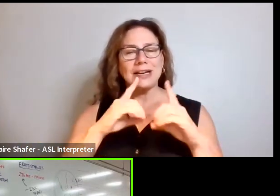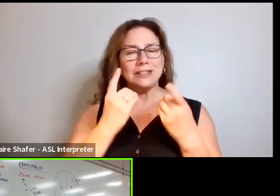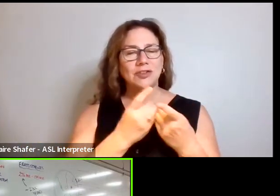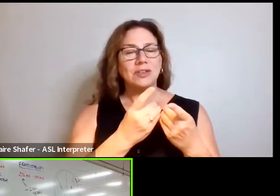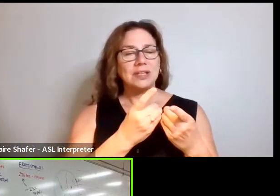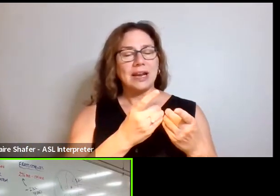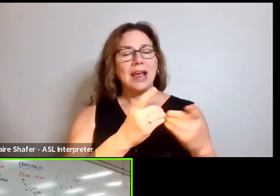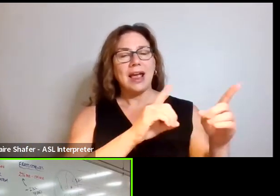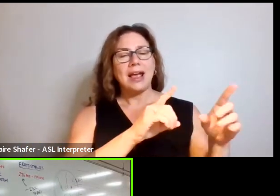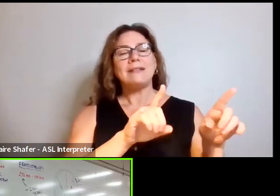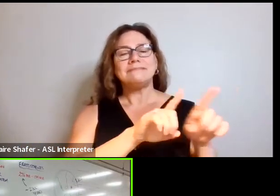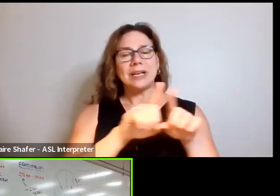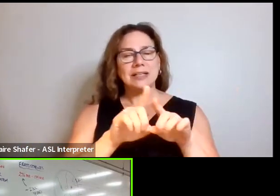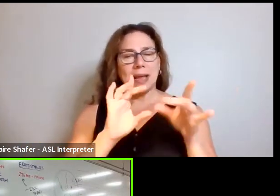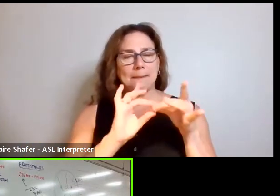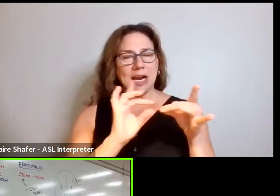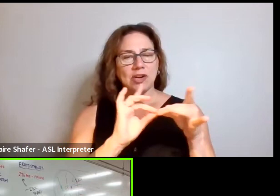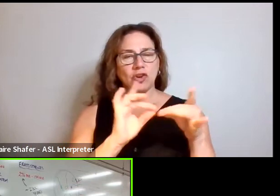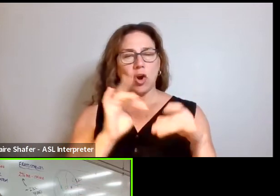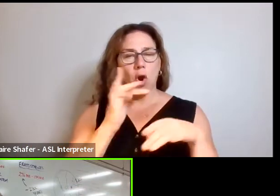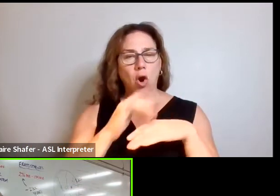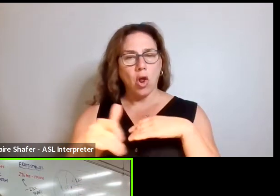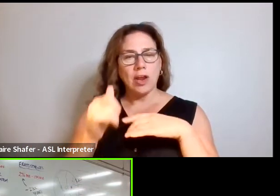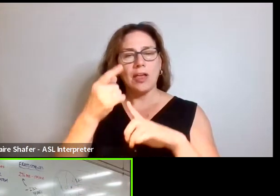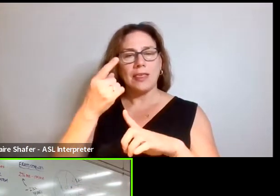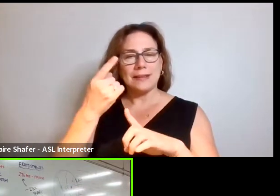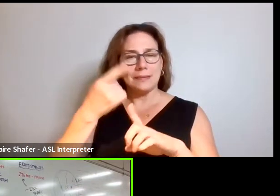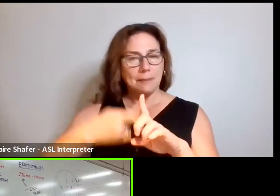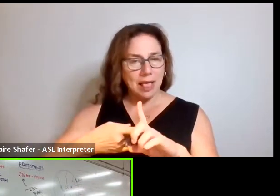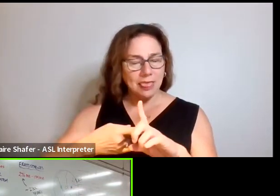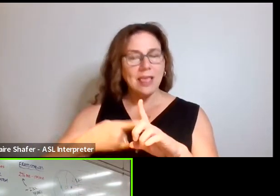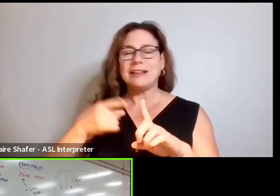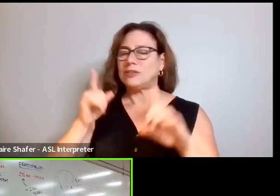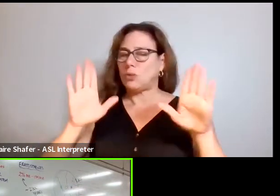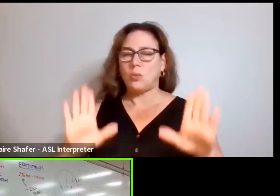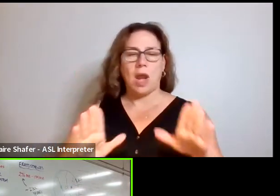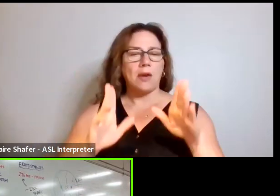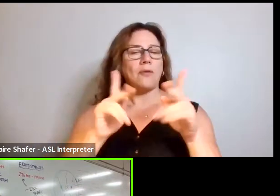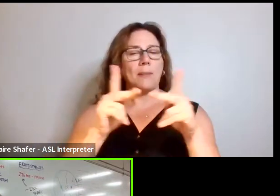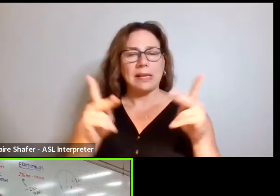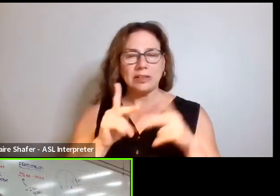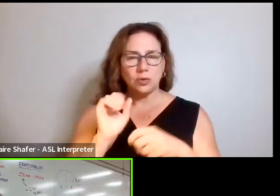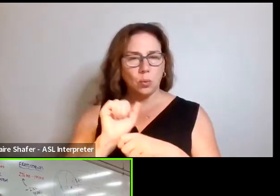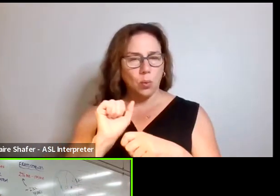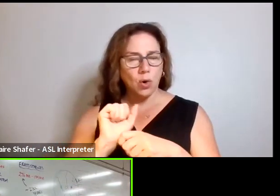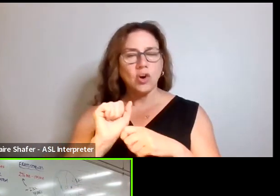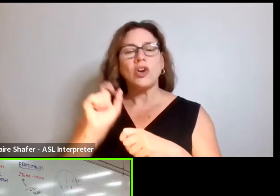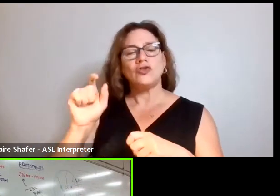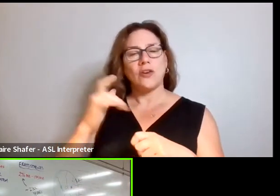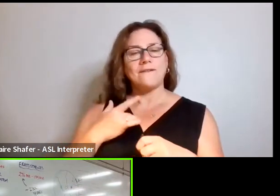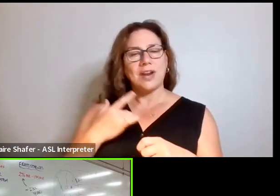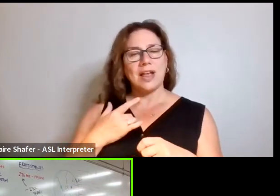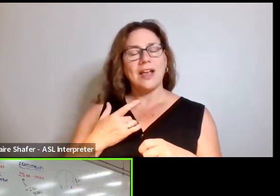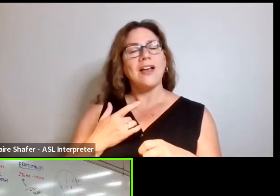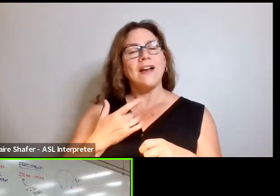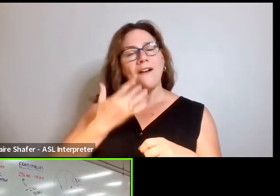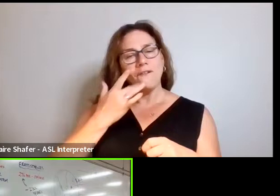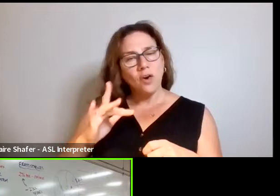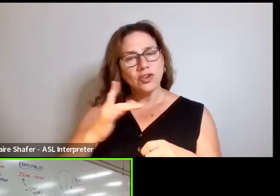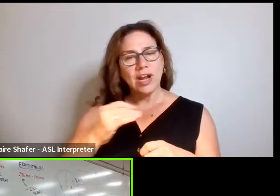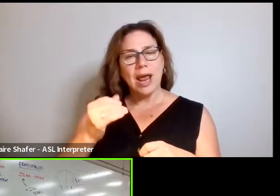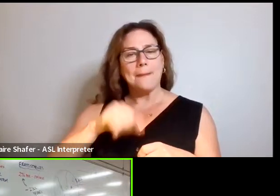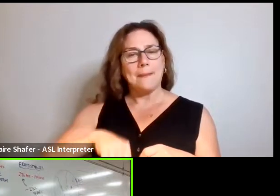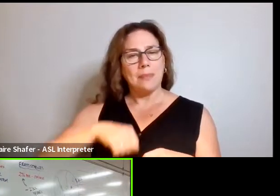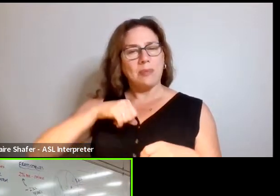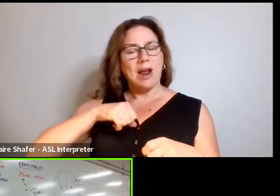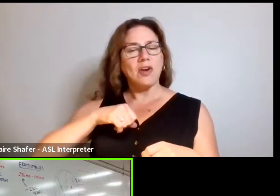teachers earlier this month, this is a great place to work, and you should feel fortunate and proud to be a part of this